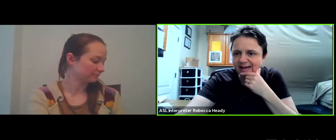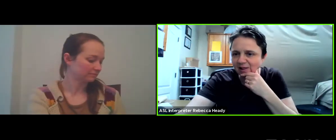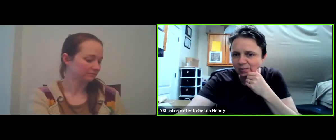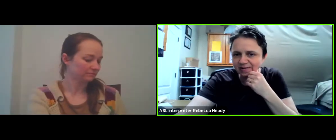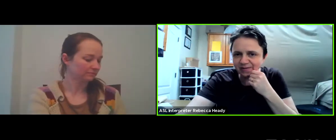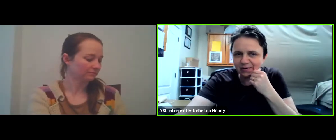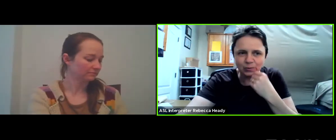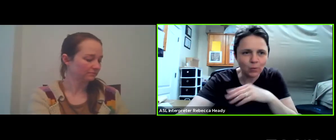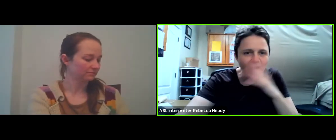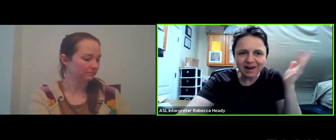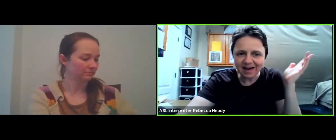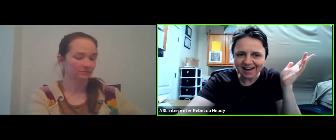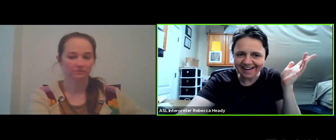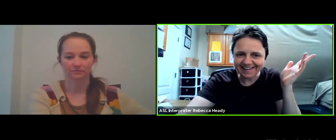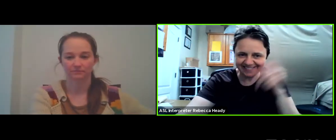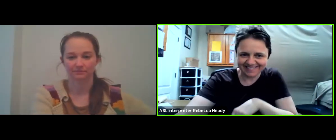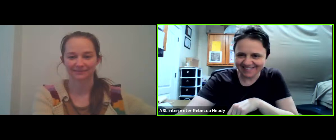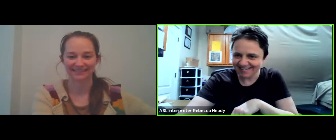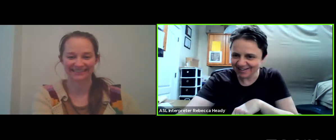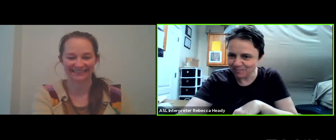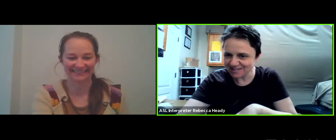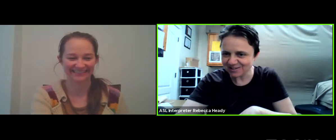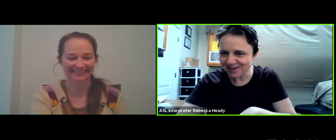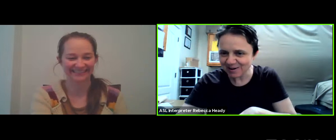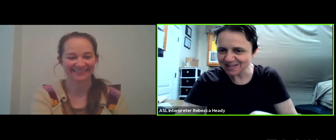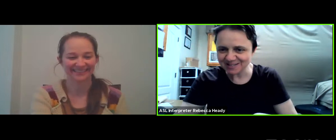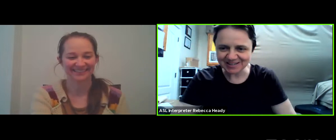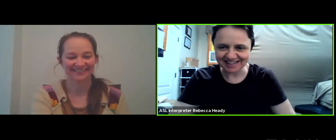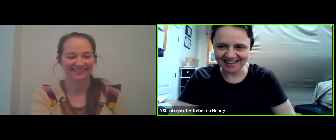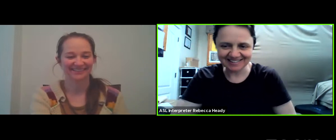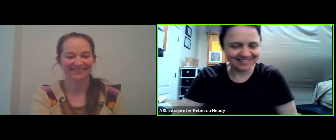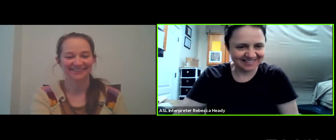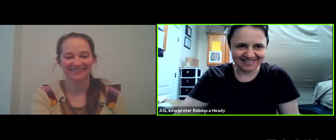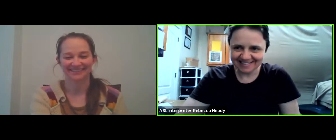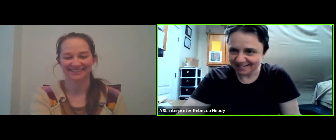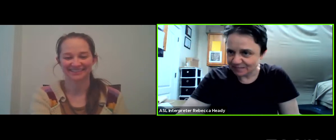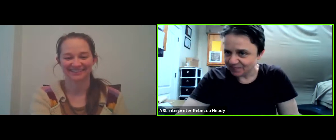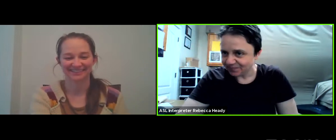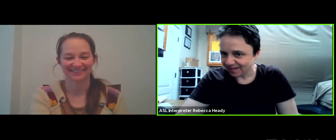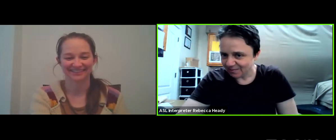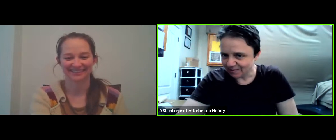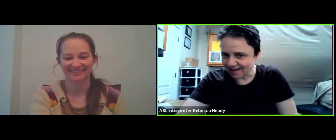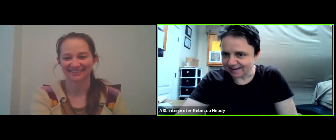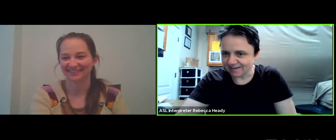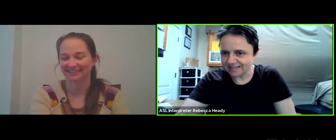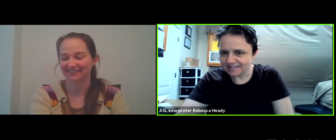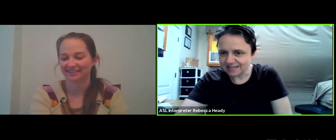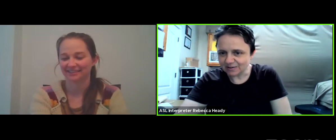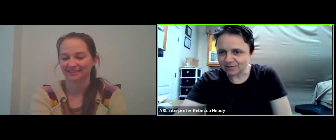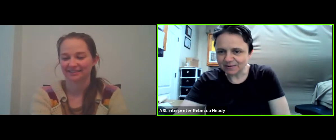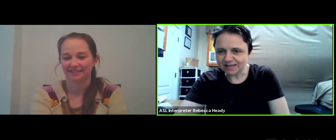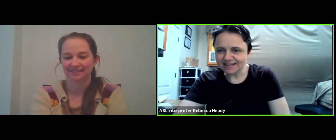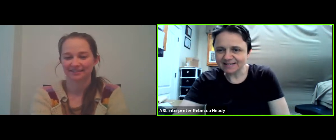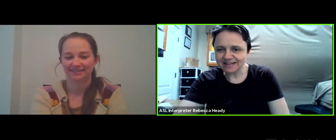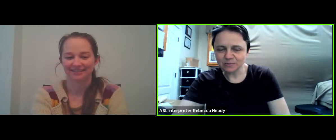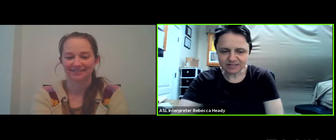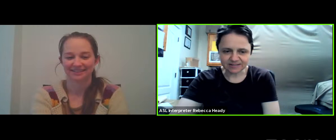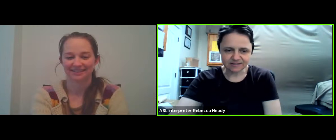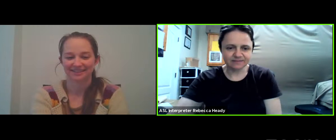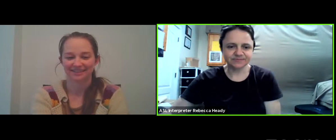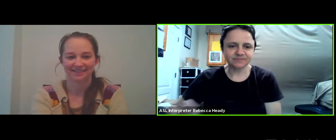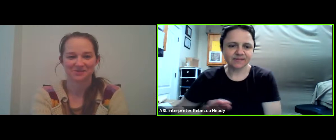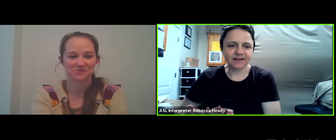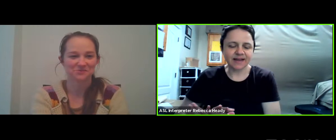go. Gallery view, voila. We on my screen again. All right, now I can see you. Now we can get